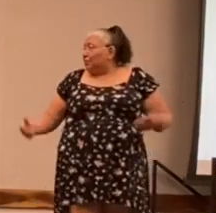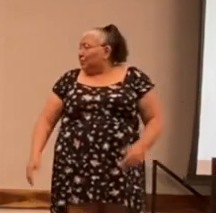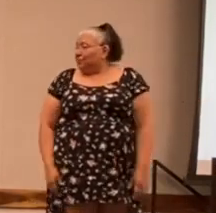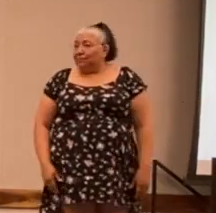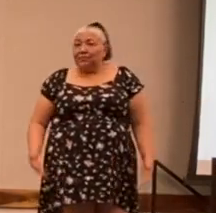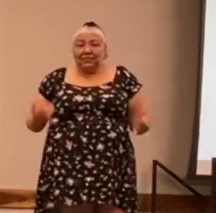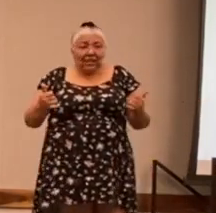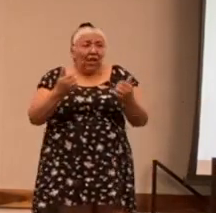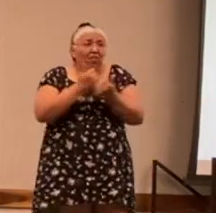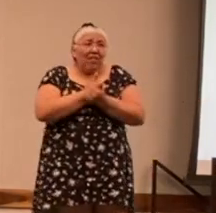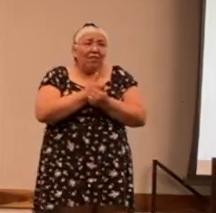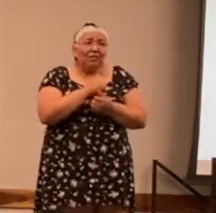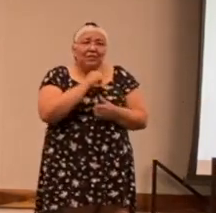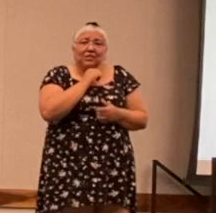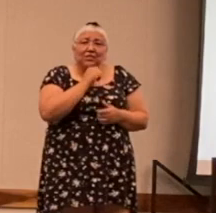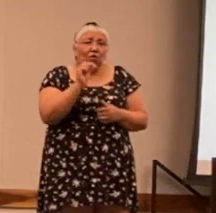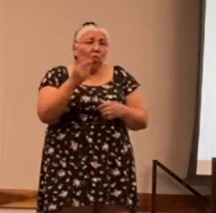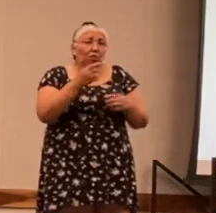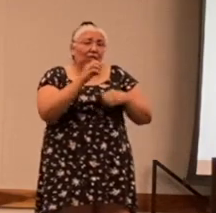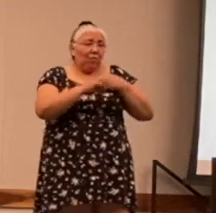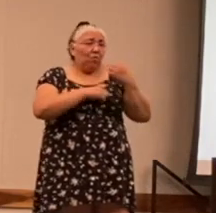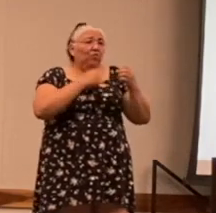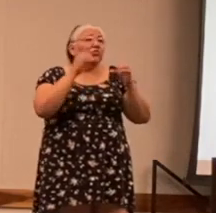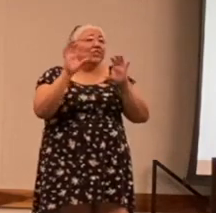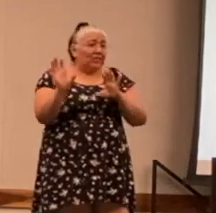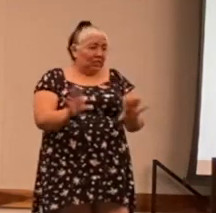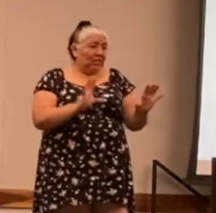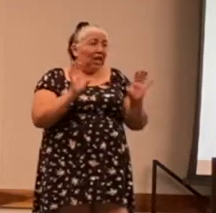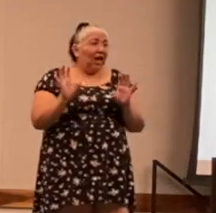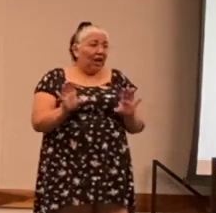So love is not only an emotion, love is an action.